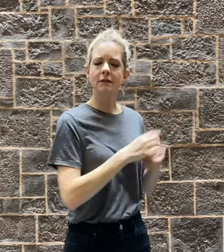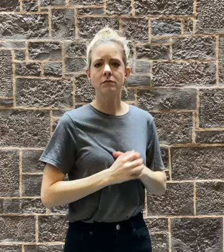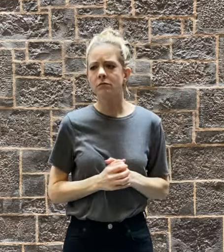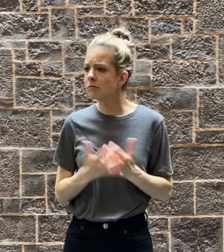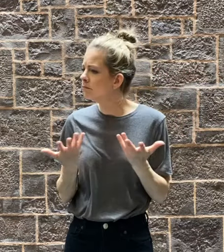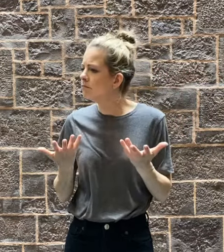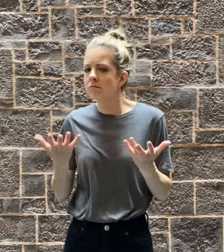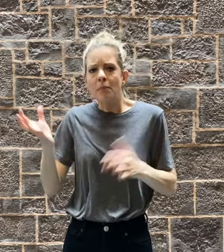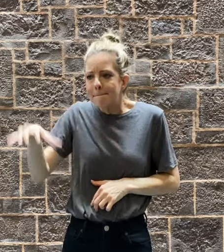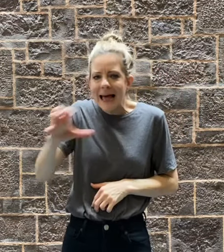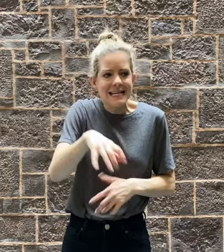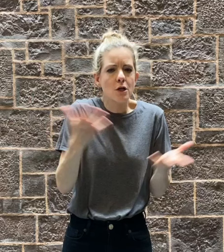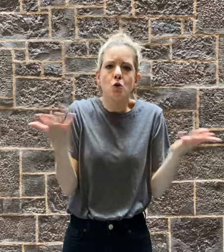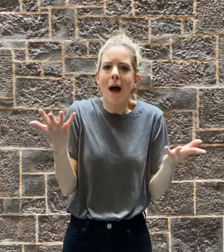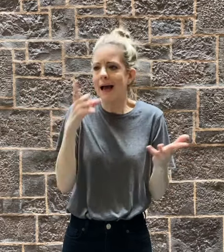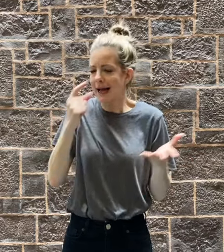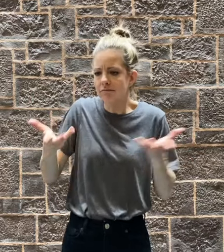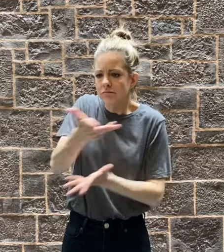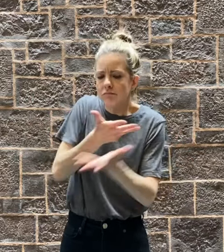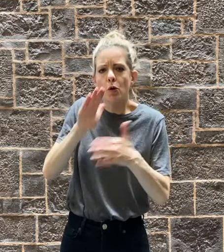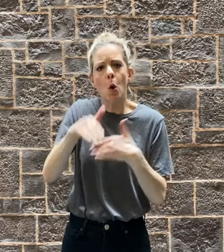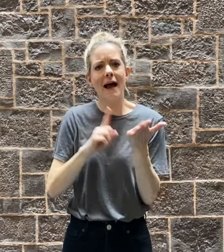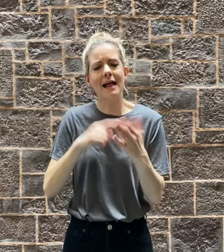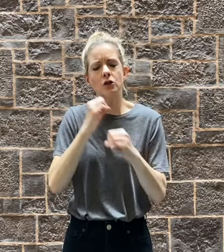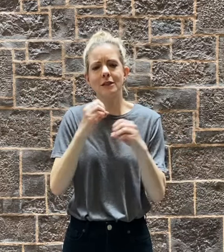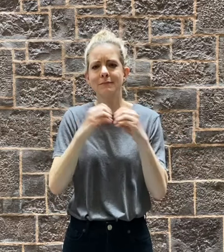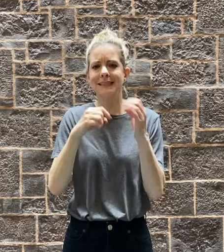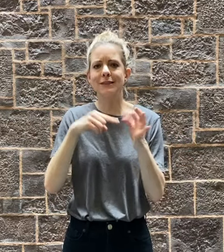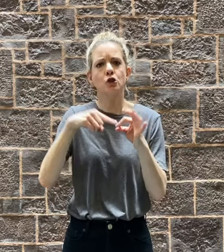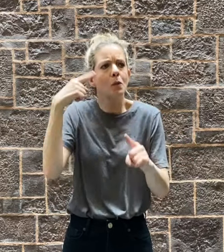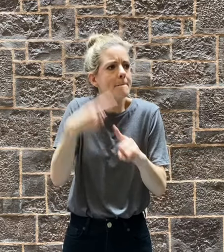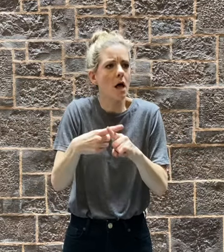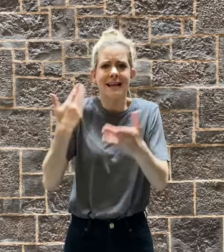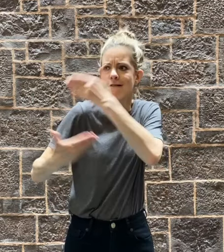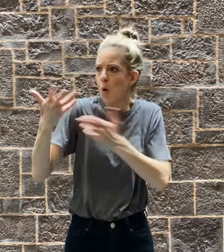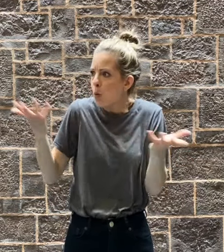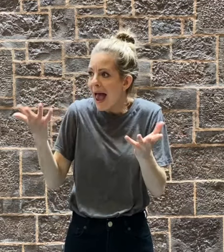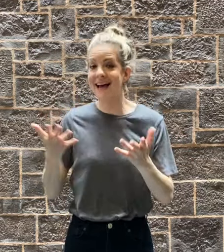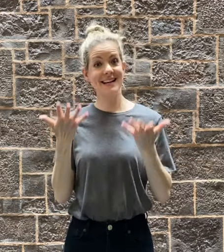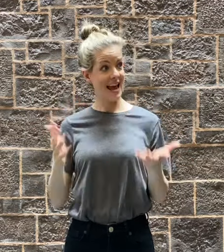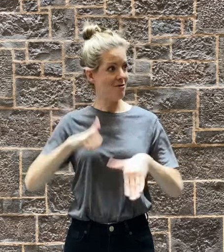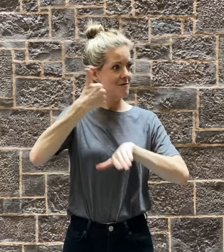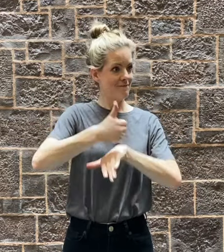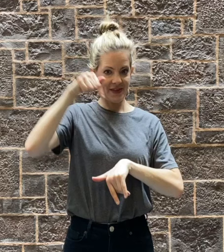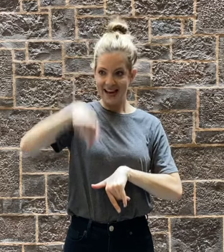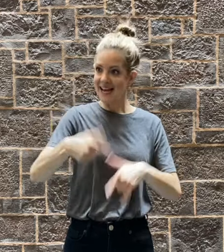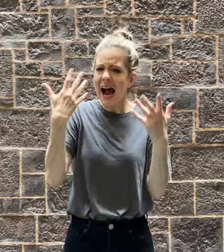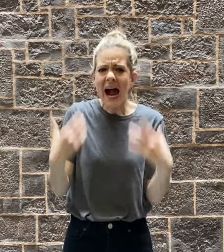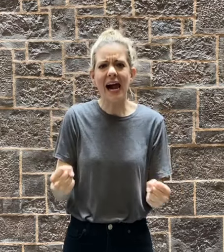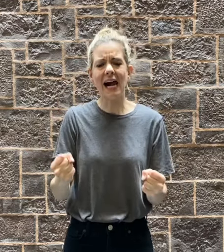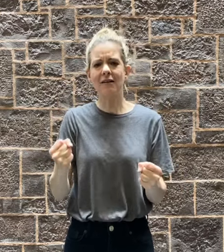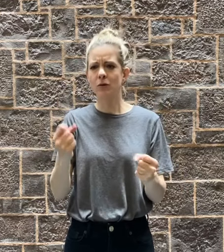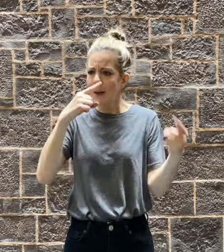about LGBTQ plus heritage and history, and so kind of really opening up that space and the conversation has